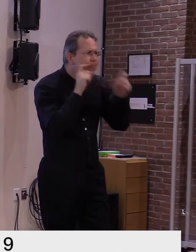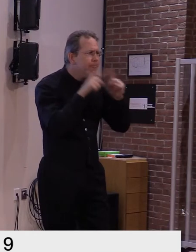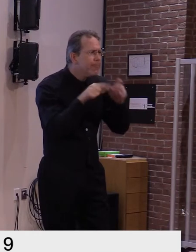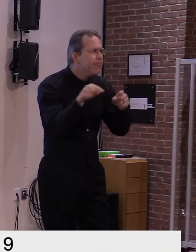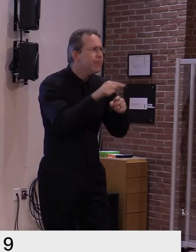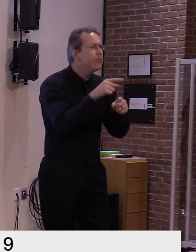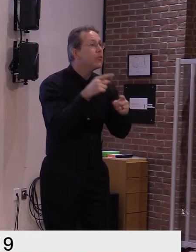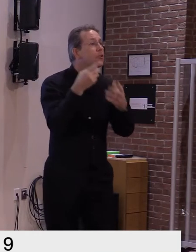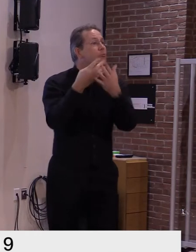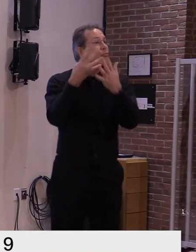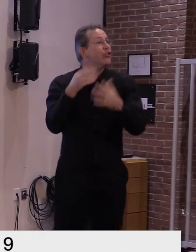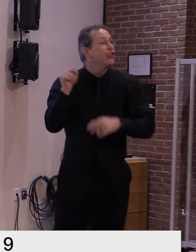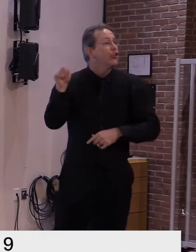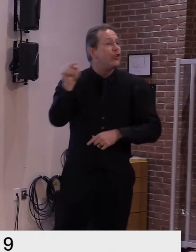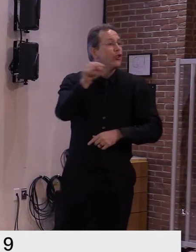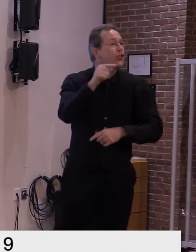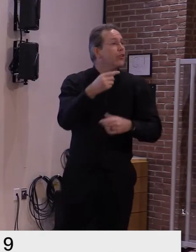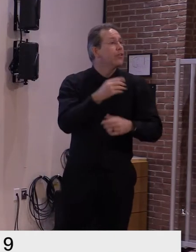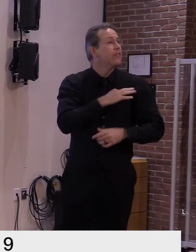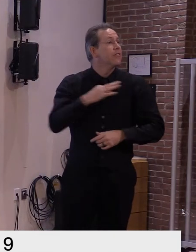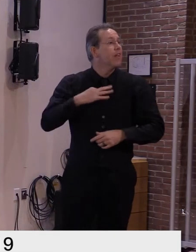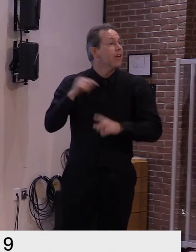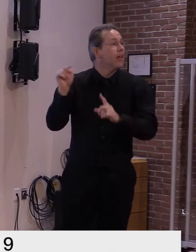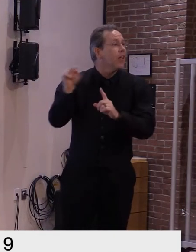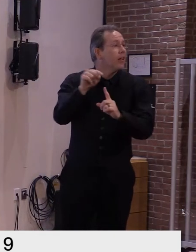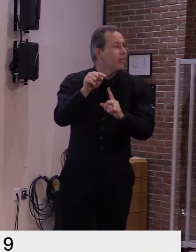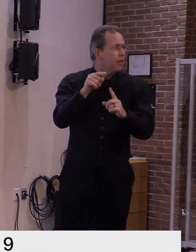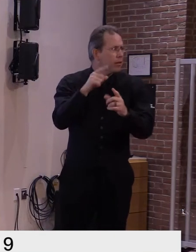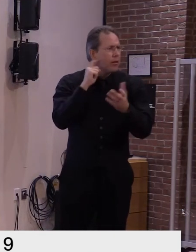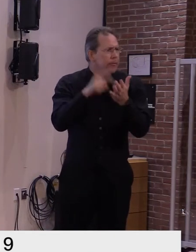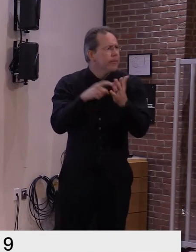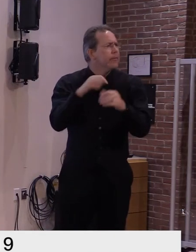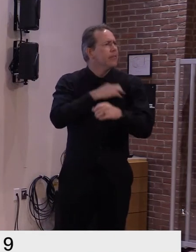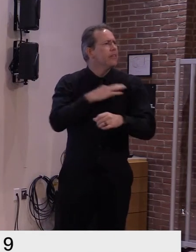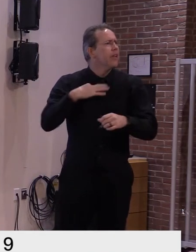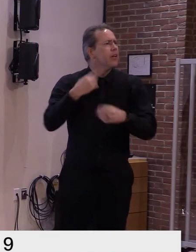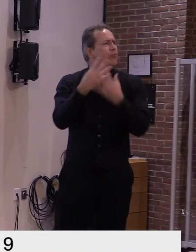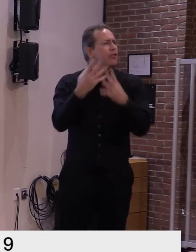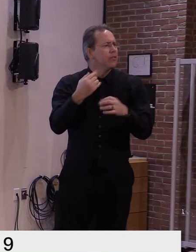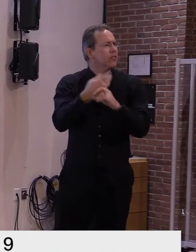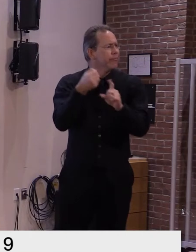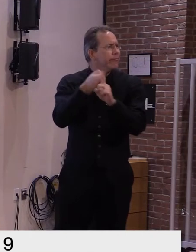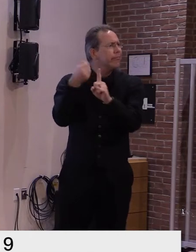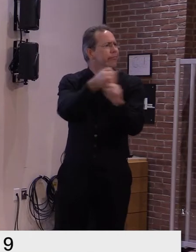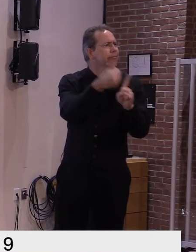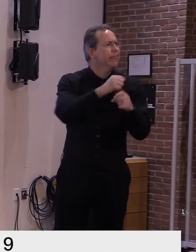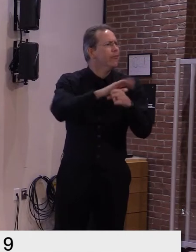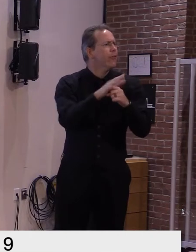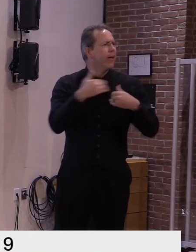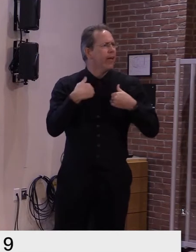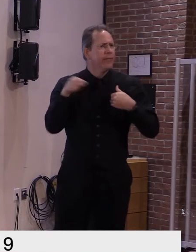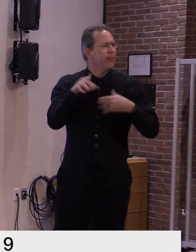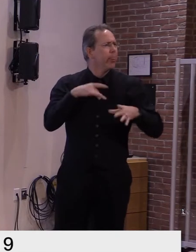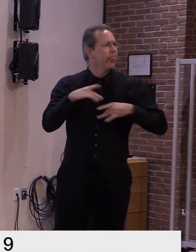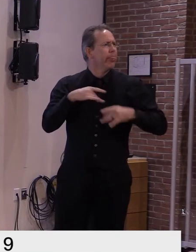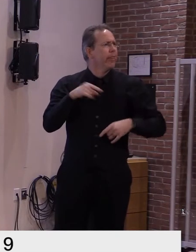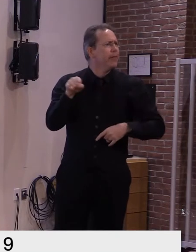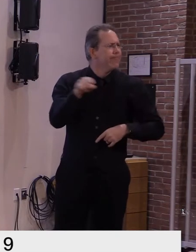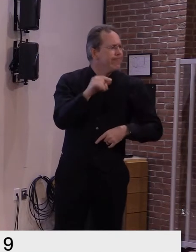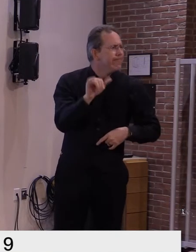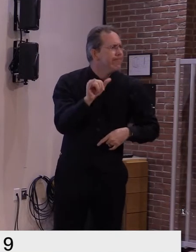but staff members at five correctional facilities tested positive for COVID-19 this week through